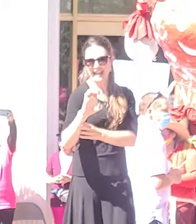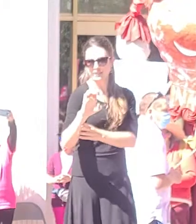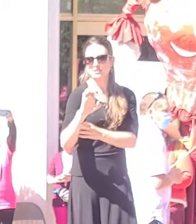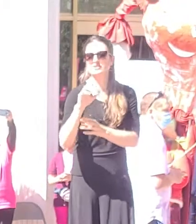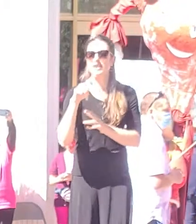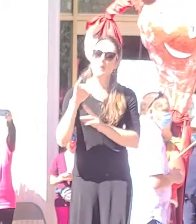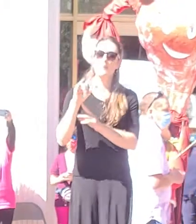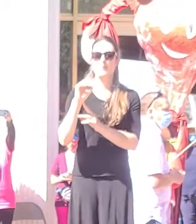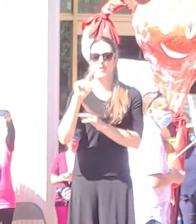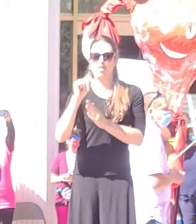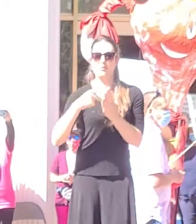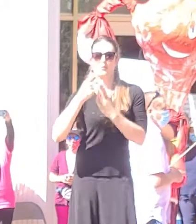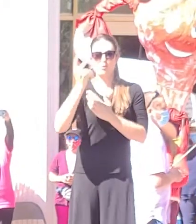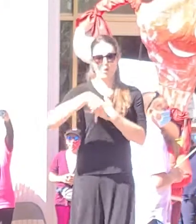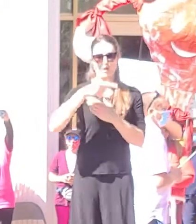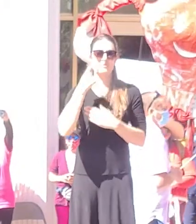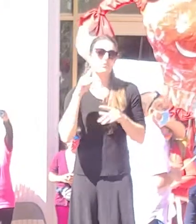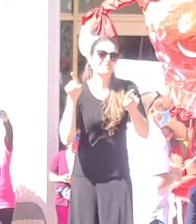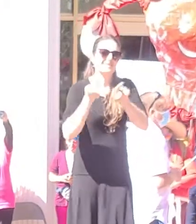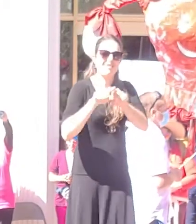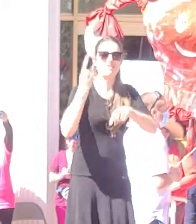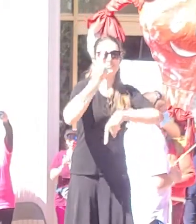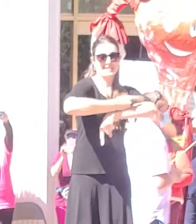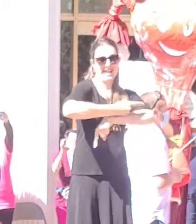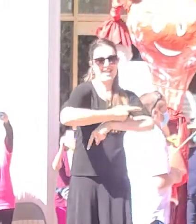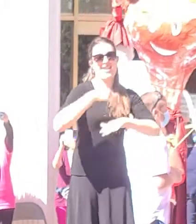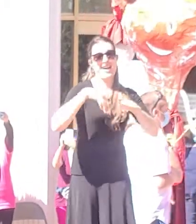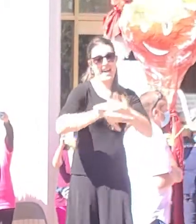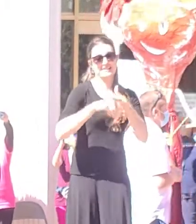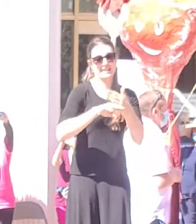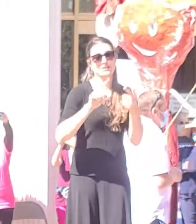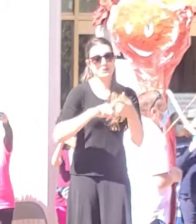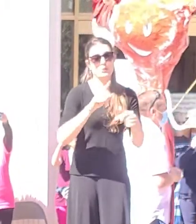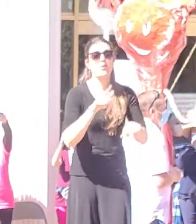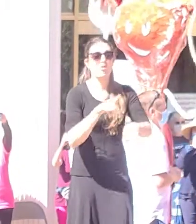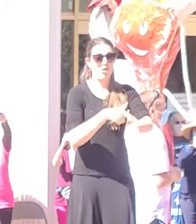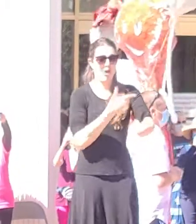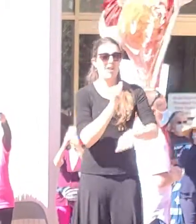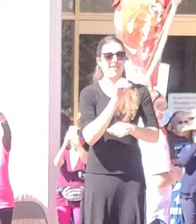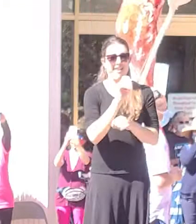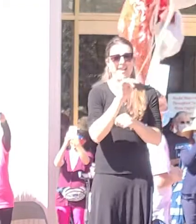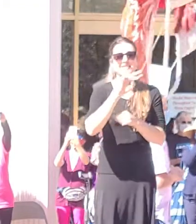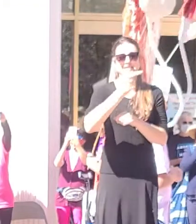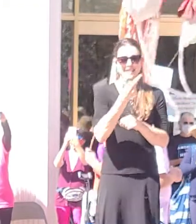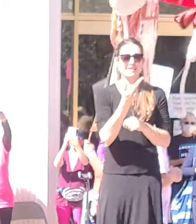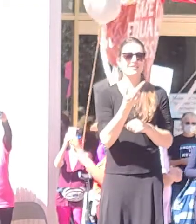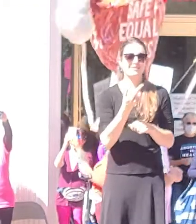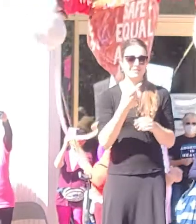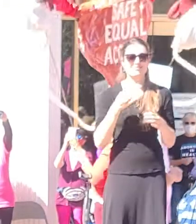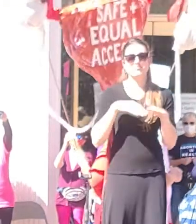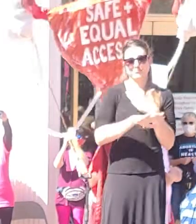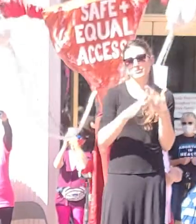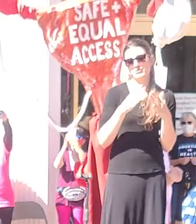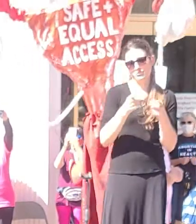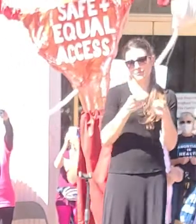have same-day access to long-acting contraceptive care.